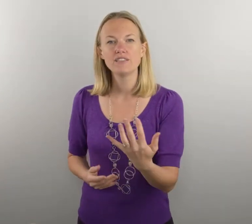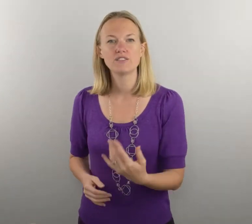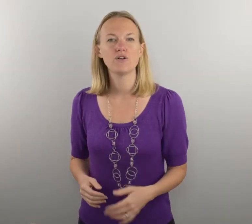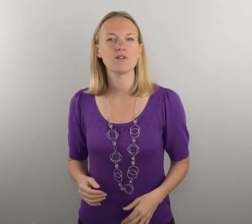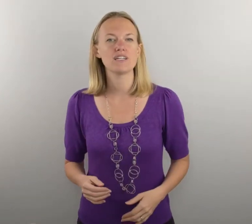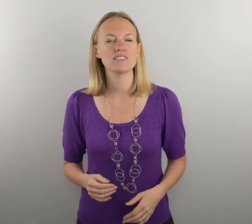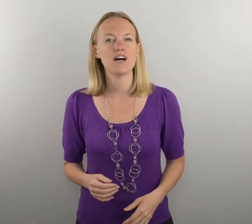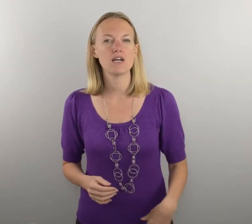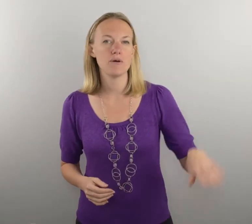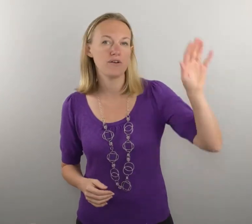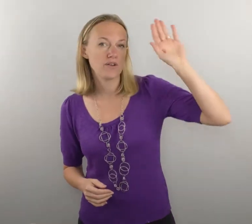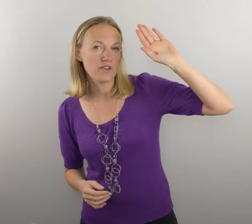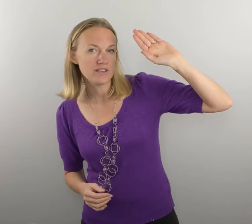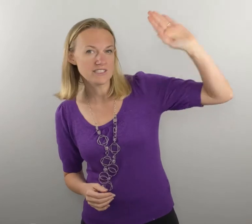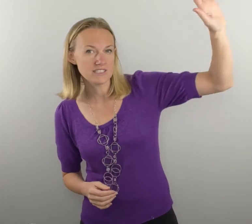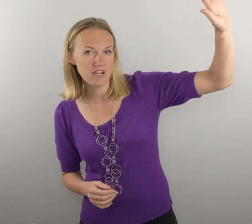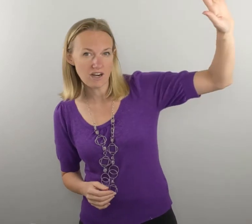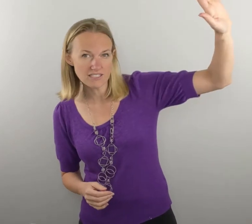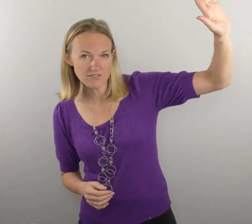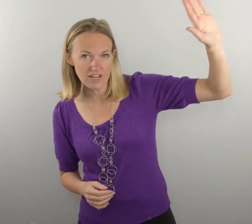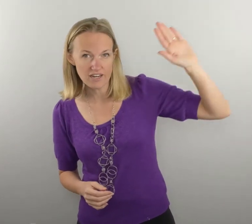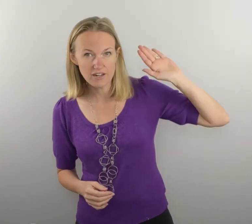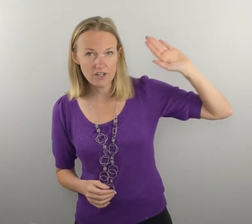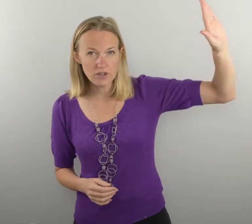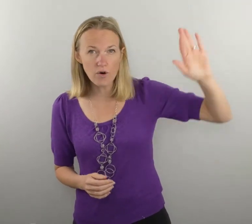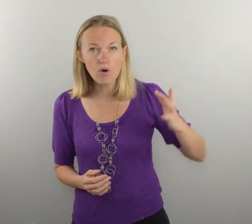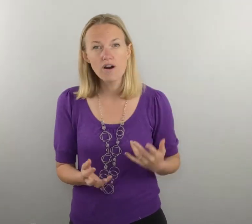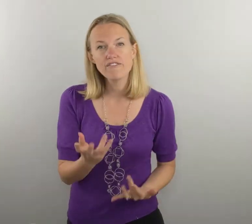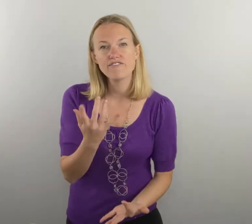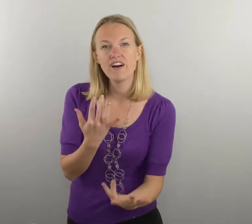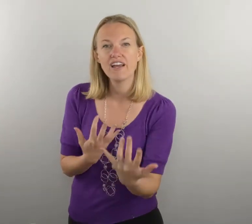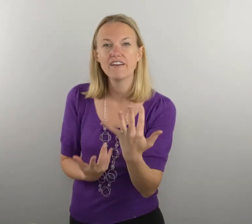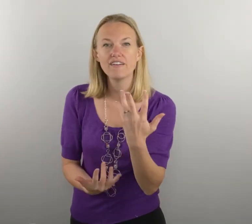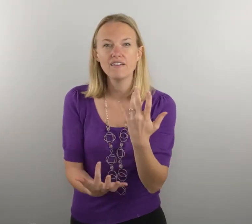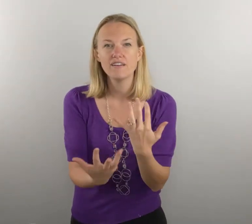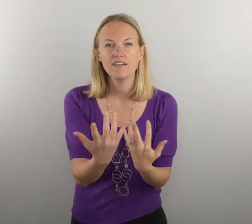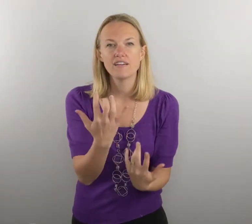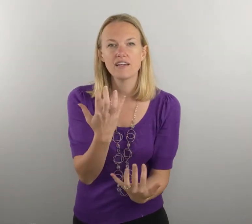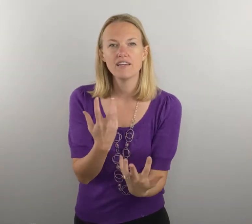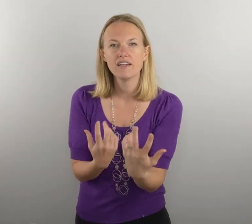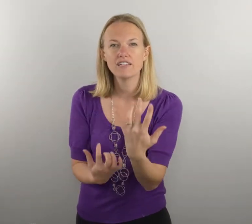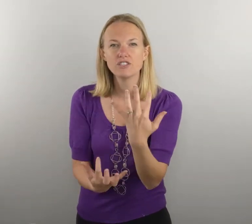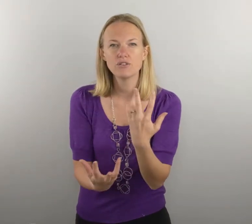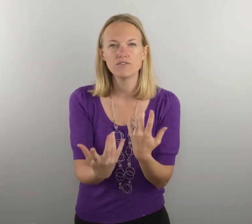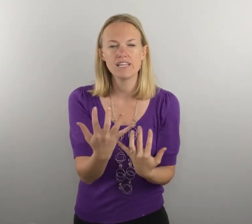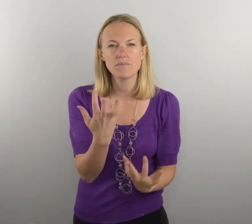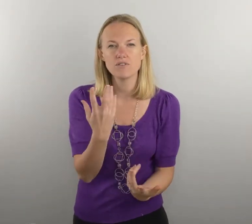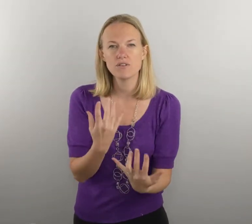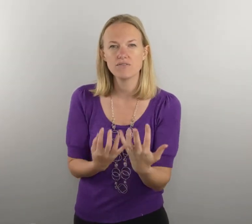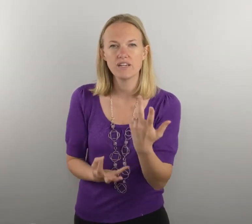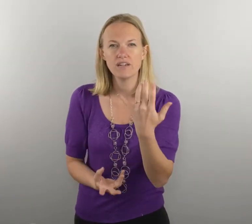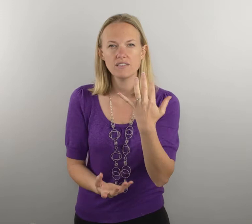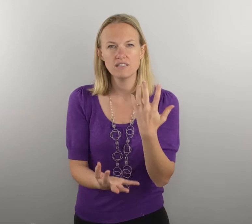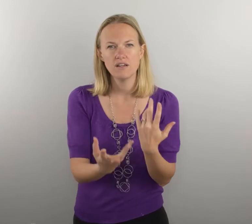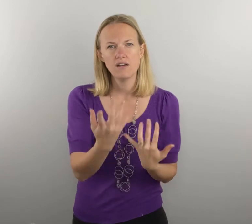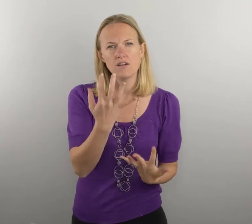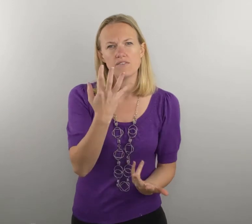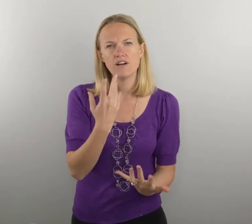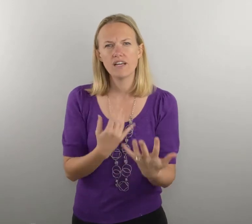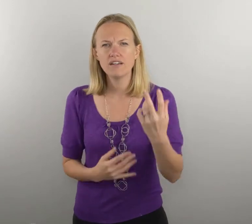So we're gonna talk about, this is God's fire, your fire. Okay, kind of show the flames with your finger. Fire, and